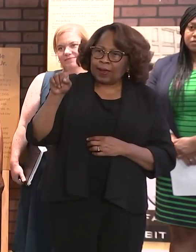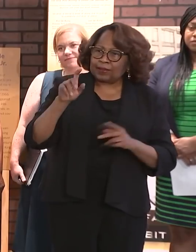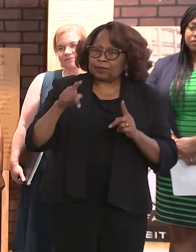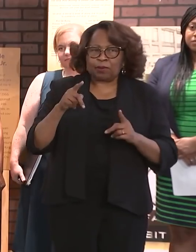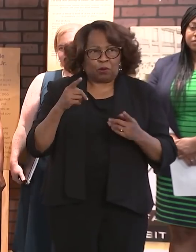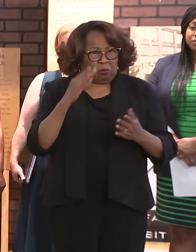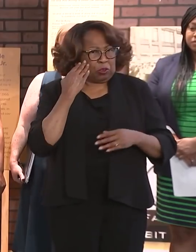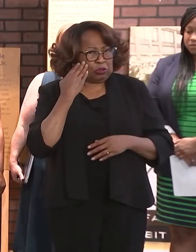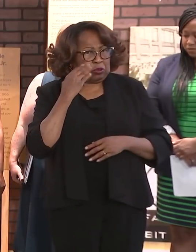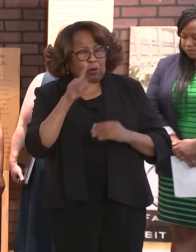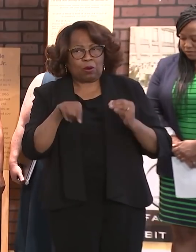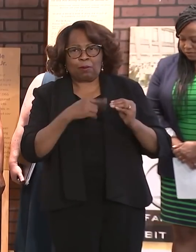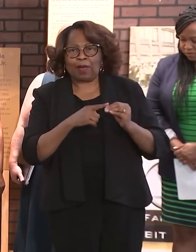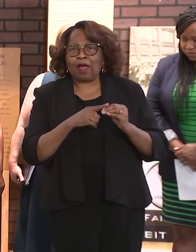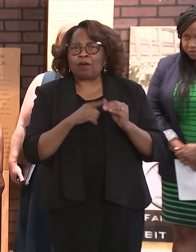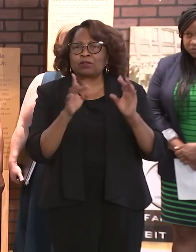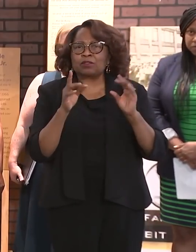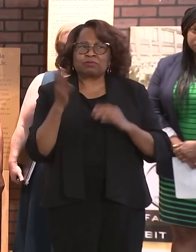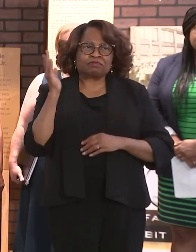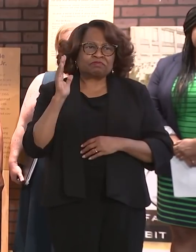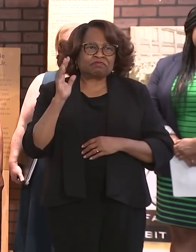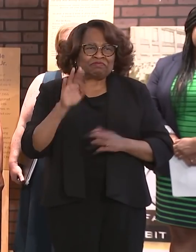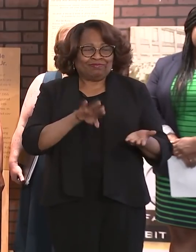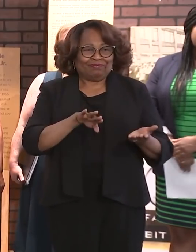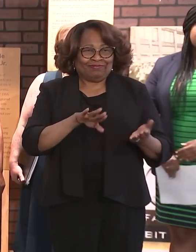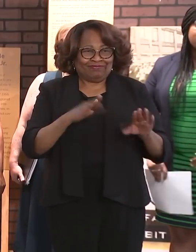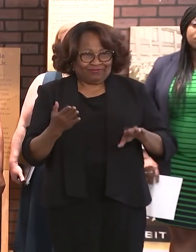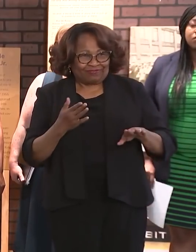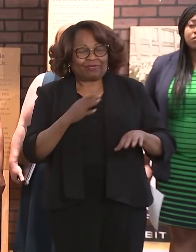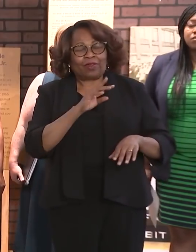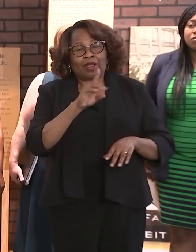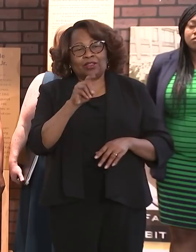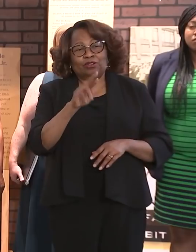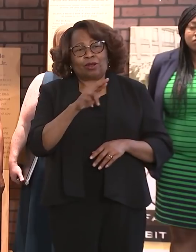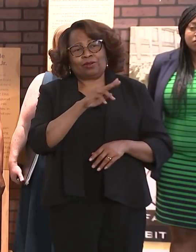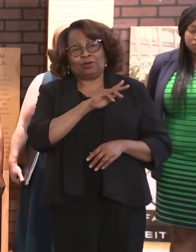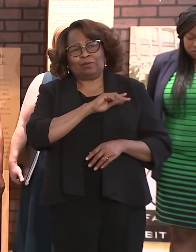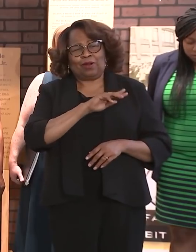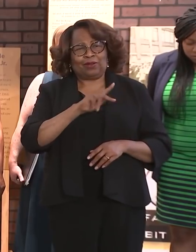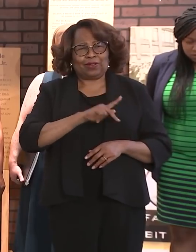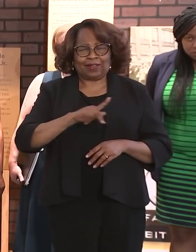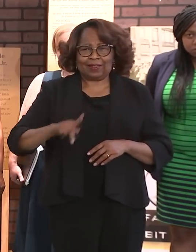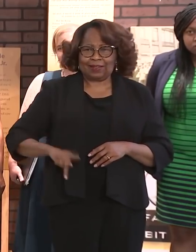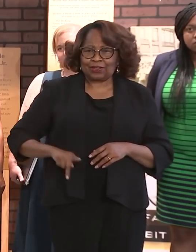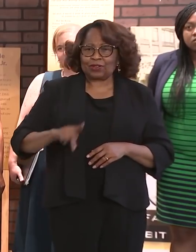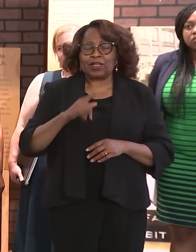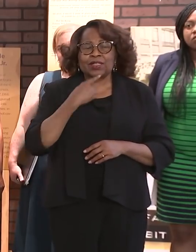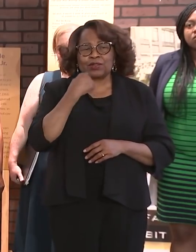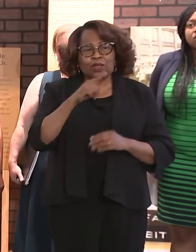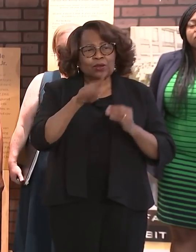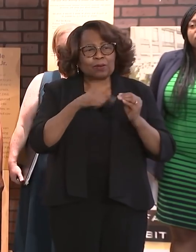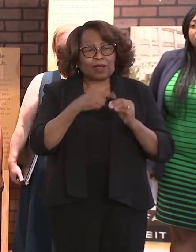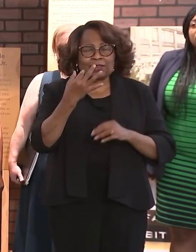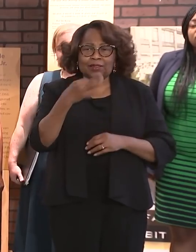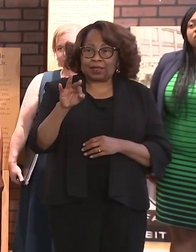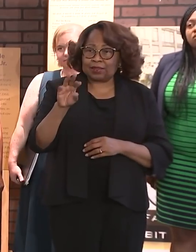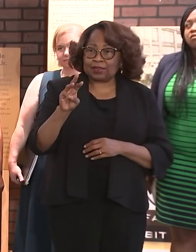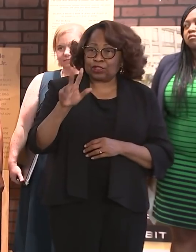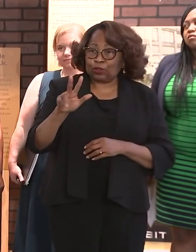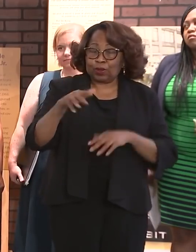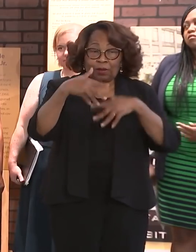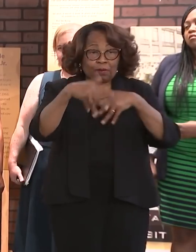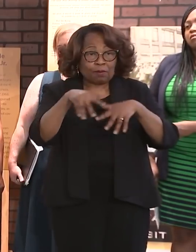what they know about the late Reverend Dr. Martin Luther King Jr., they'll tell you about his 1963 March on